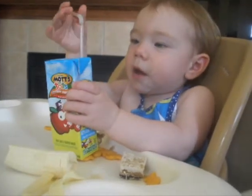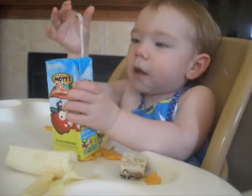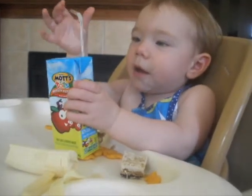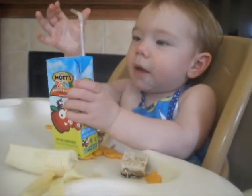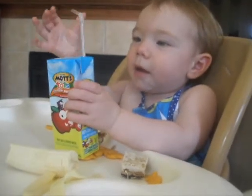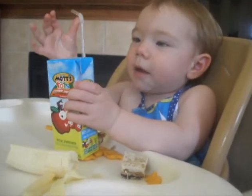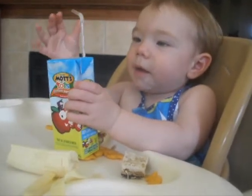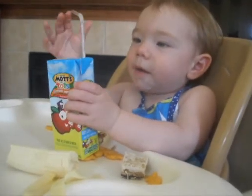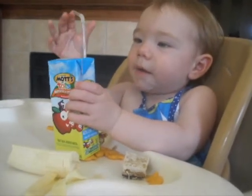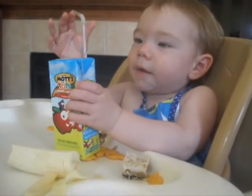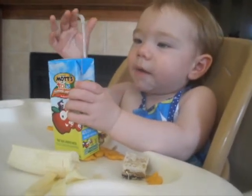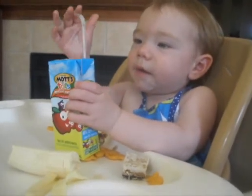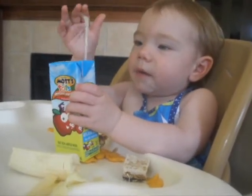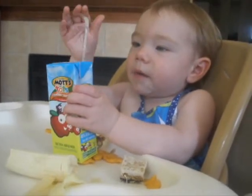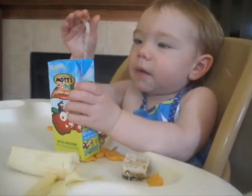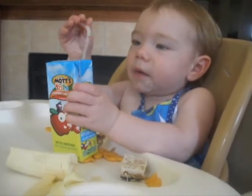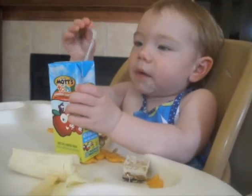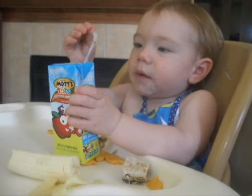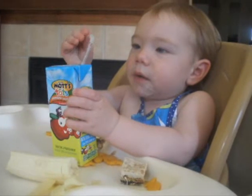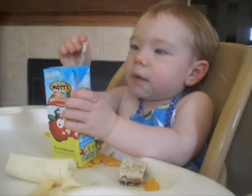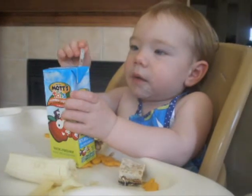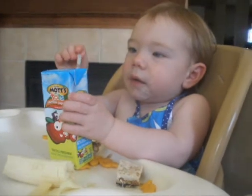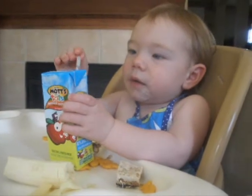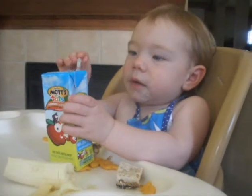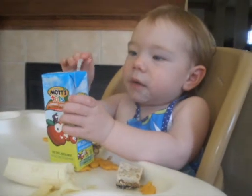Good job. Can you say eat?